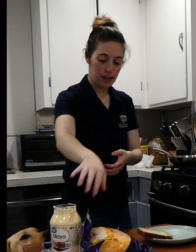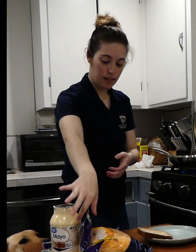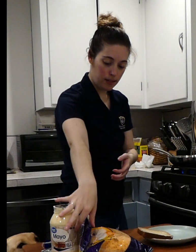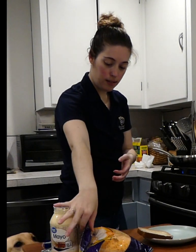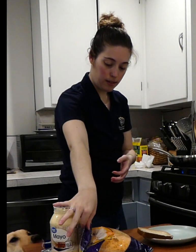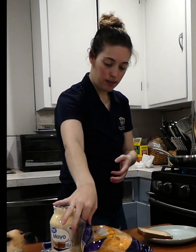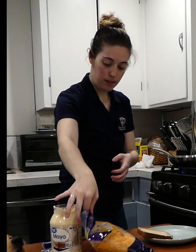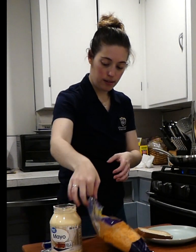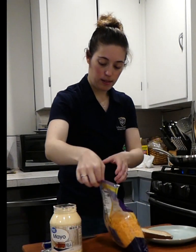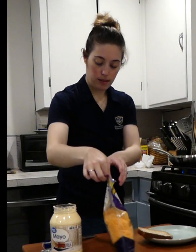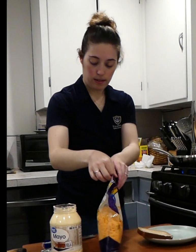cheese.